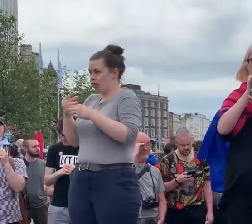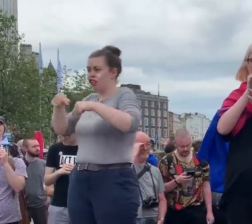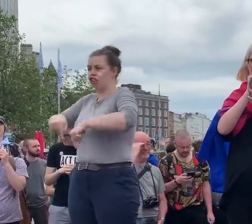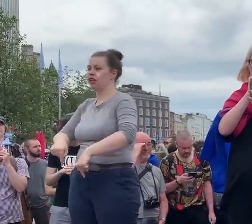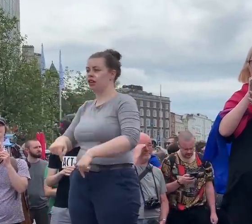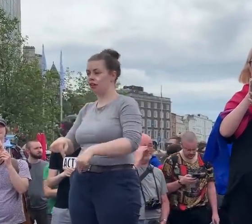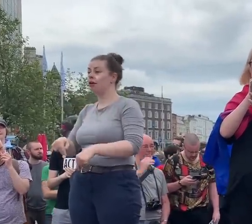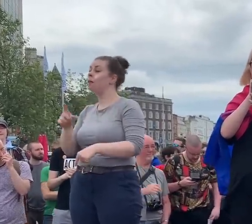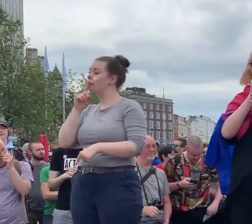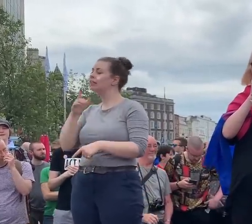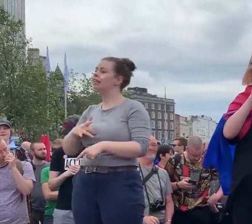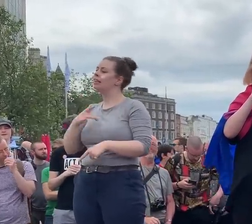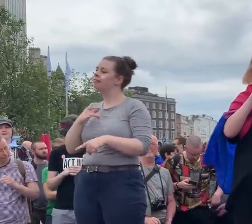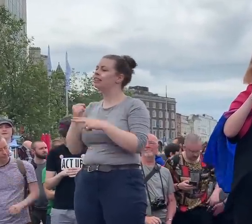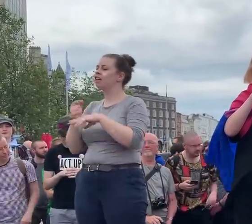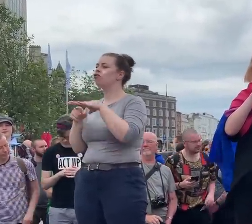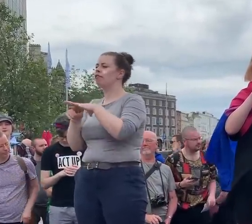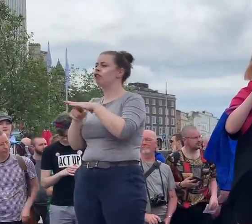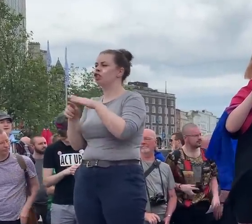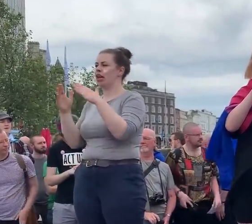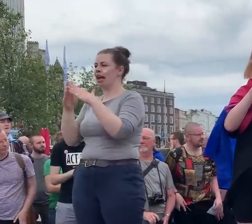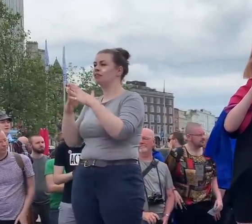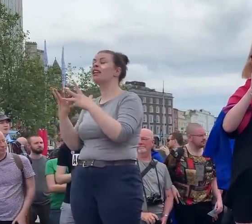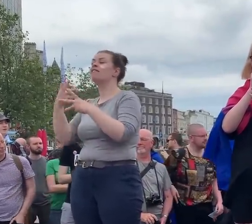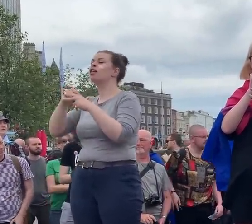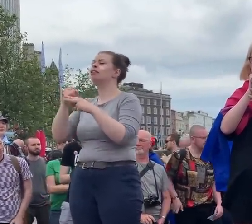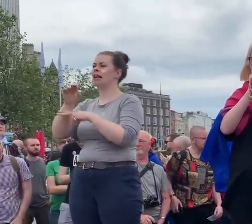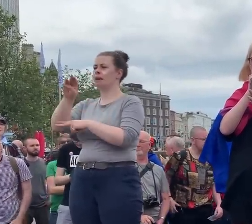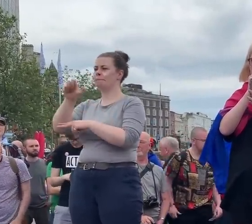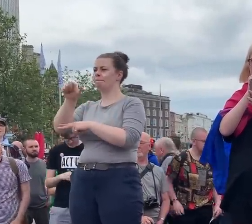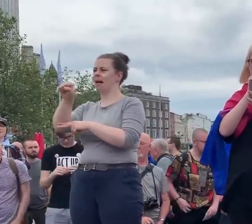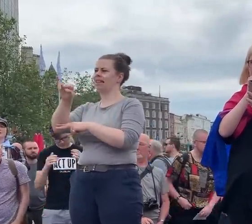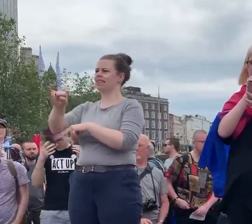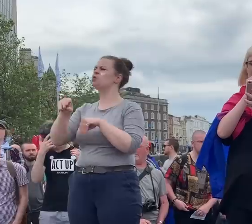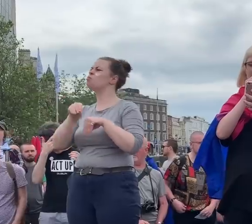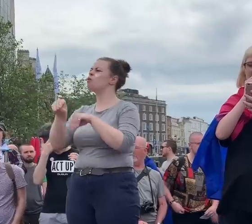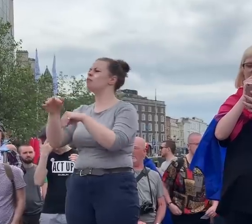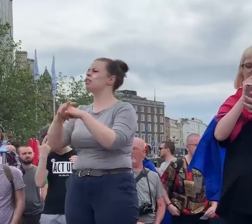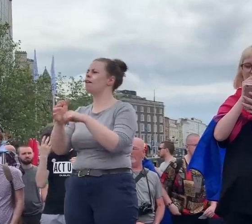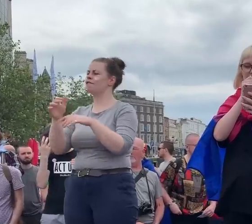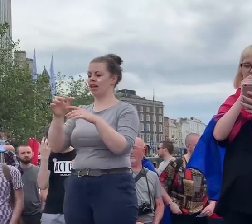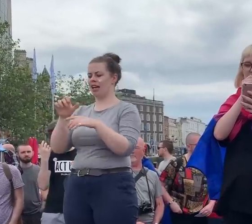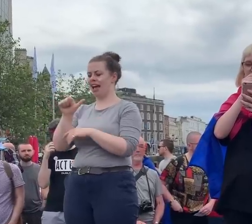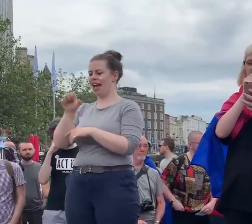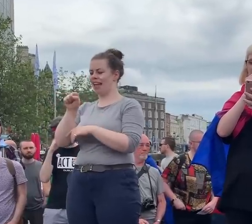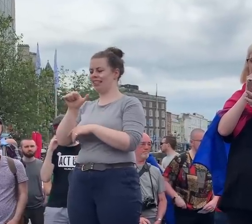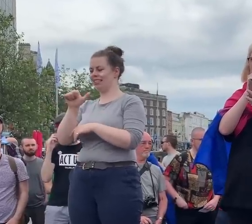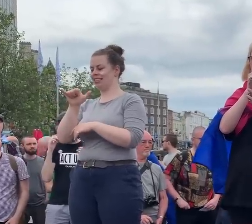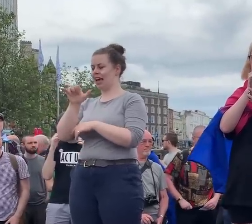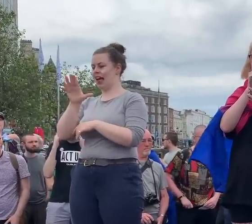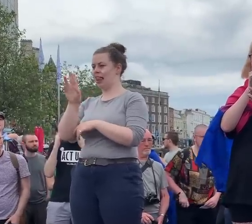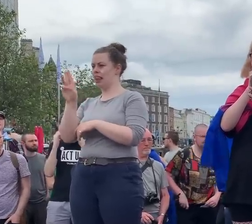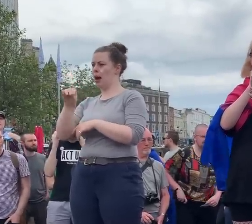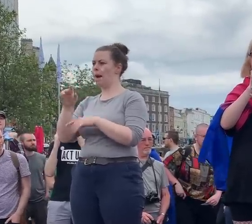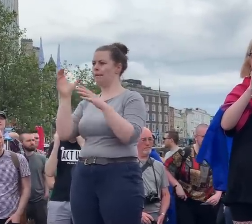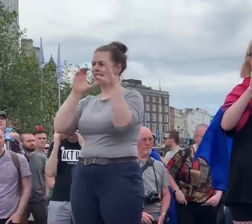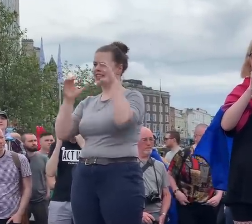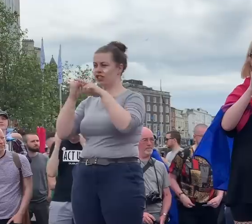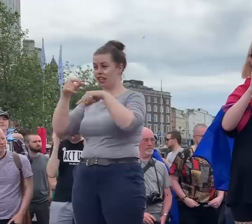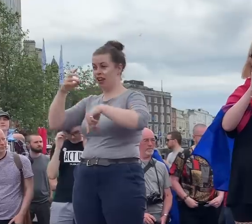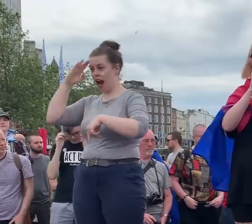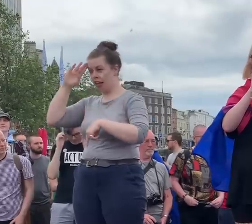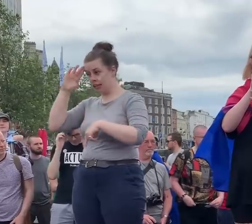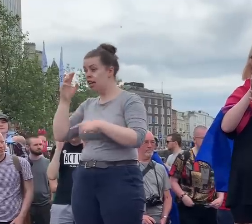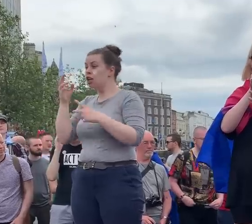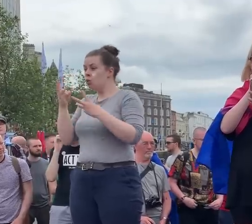living in direct provision, but Alani got involved with MASI, the movement of asylum seekers in Ireland, where he is campaigning for the right to work for all asylum seekers, to end